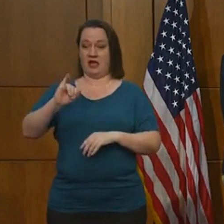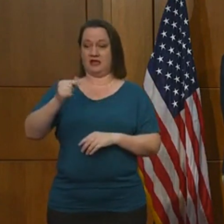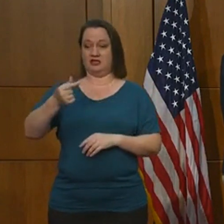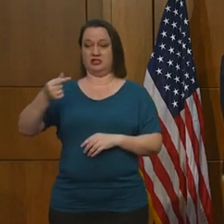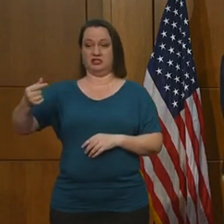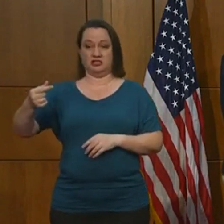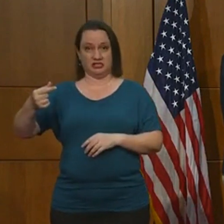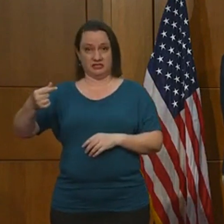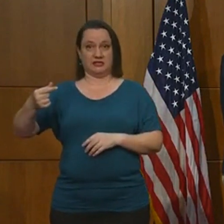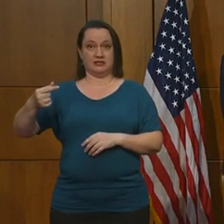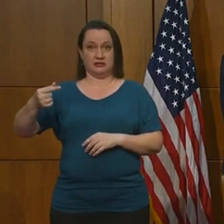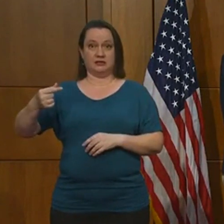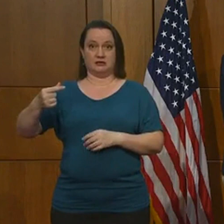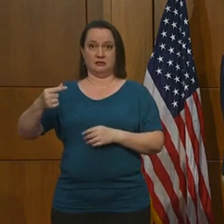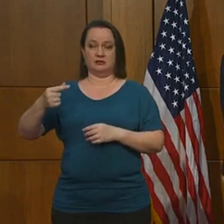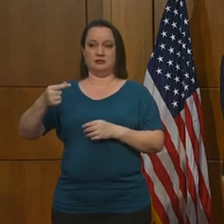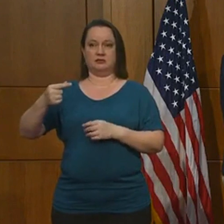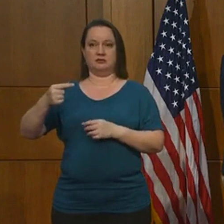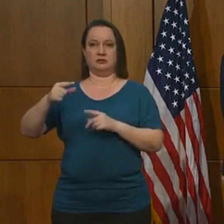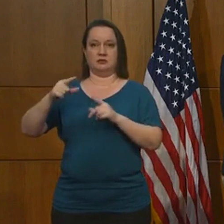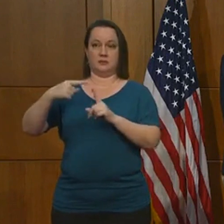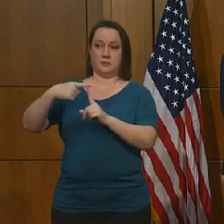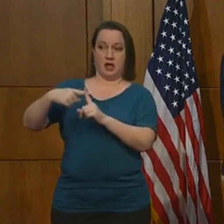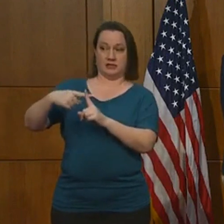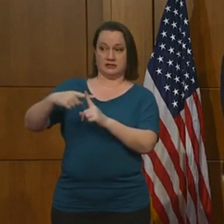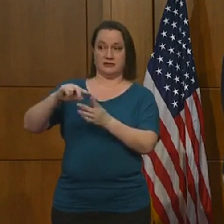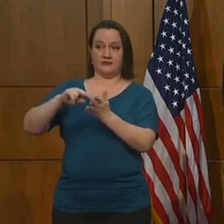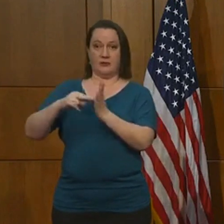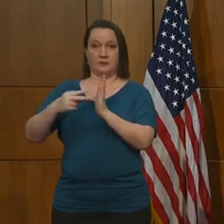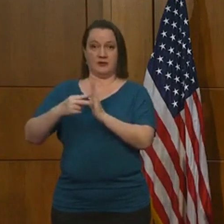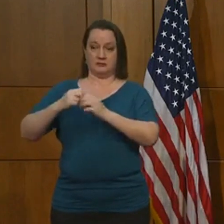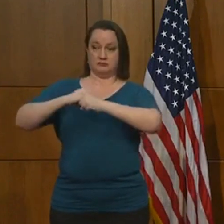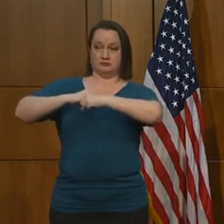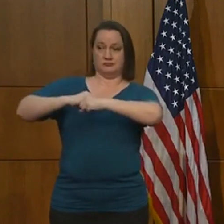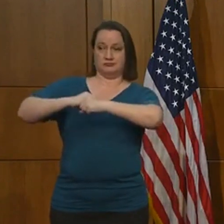IgG to COVID-19 protects you at this point.